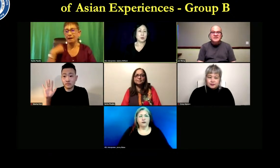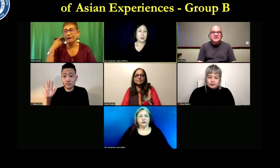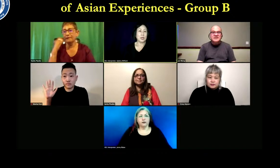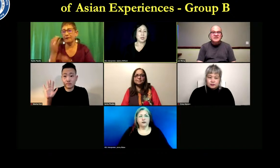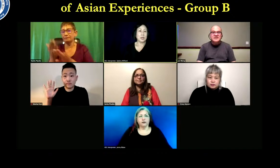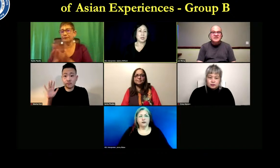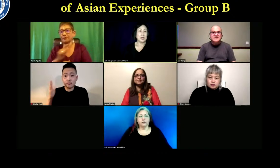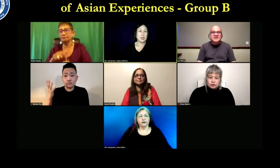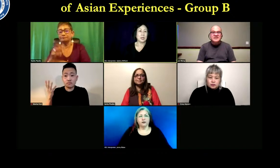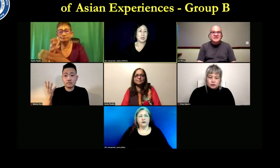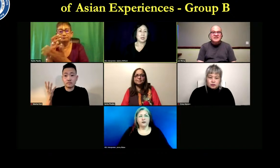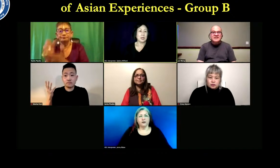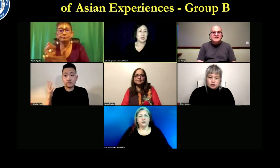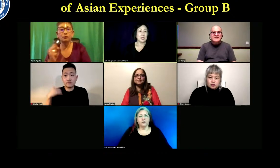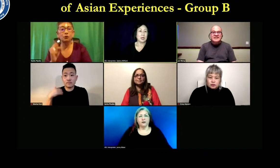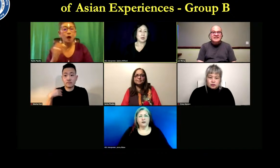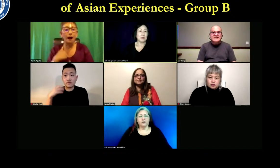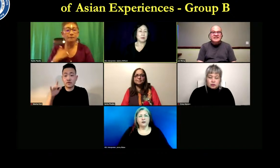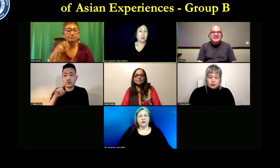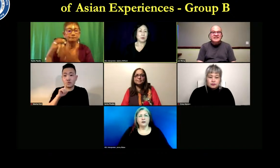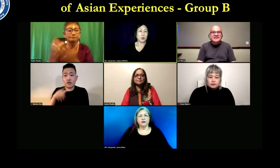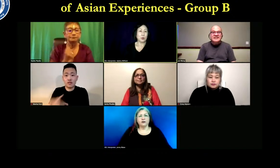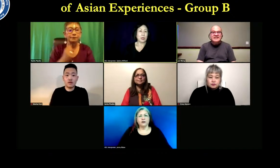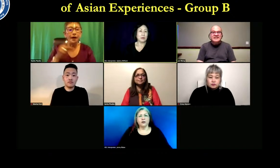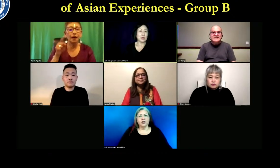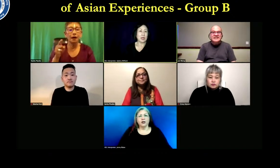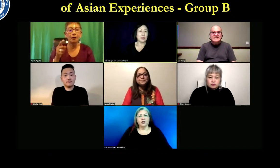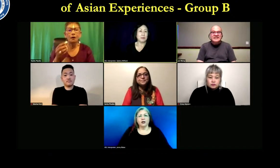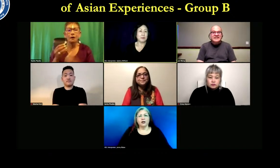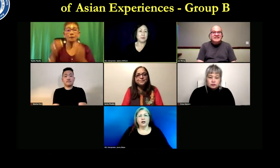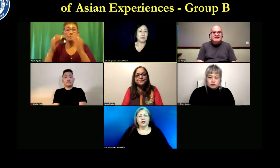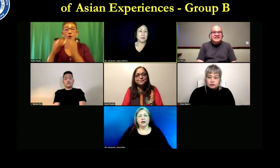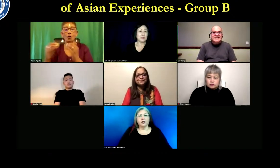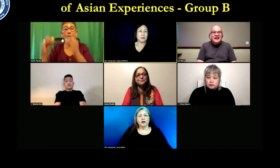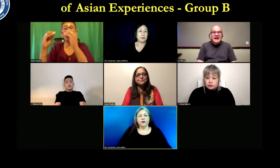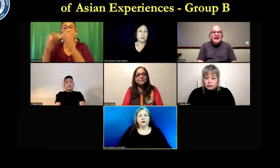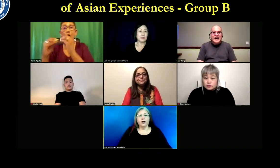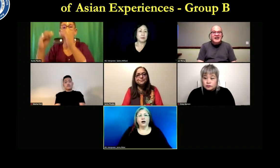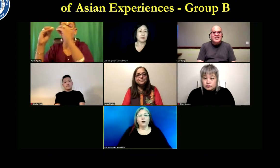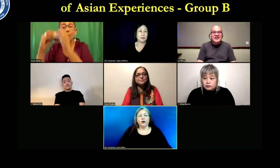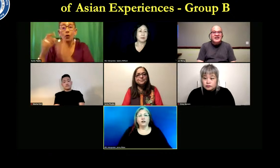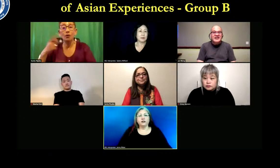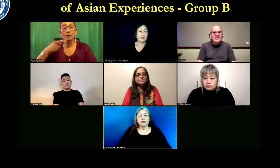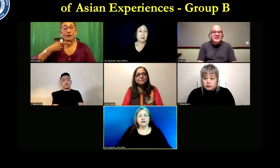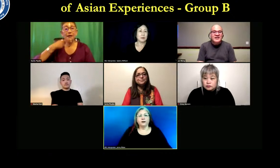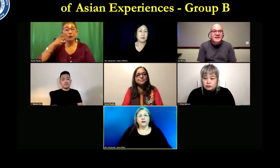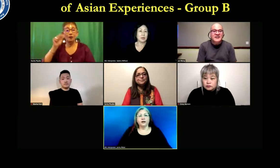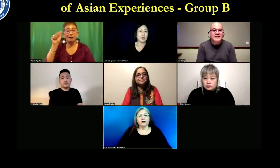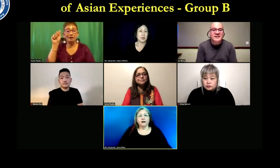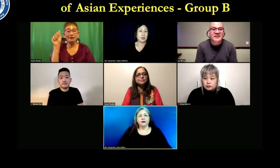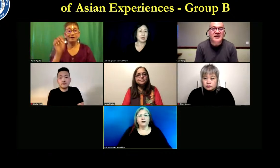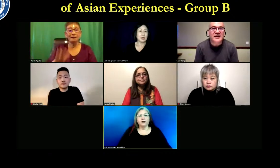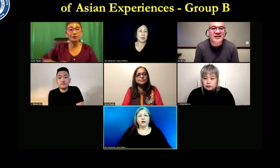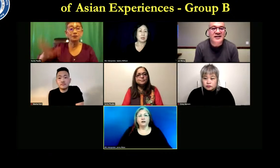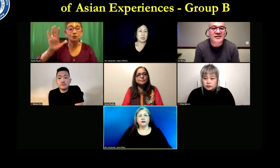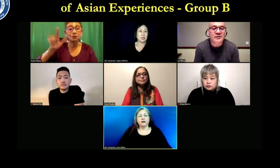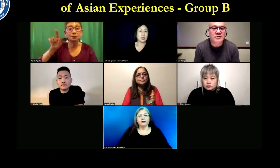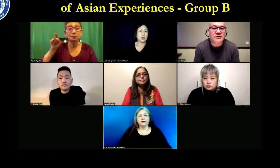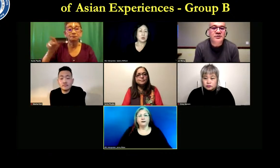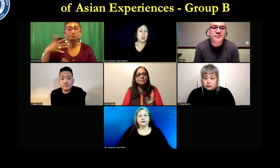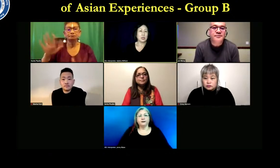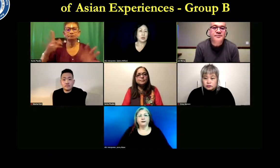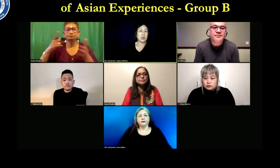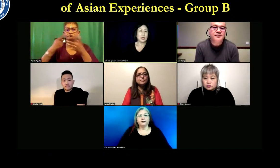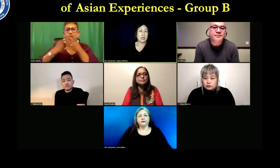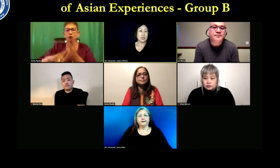So number three, before we run out of time. Oh, I wanted to say something. One has saying.